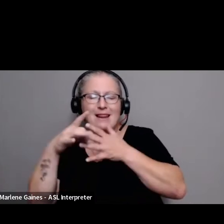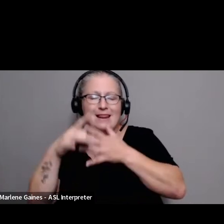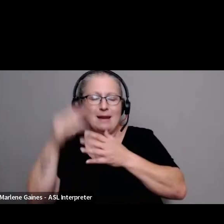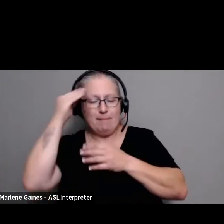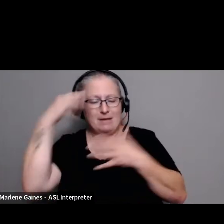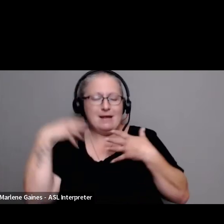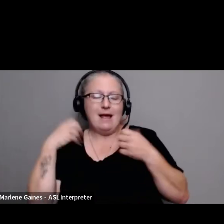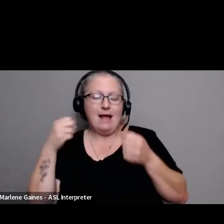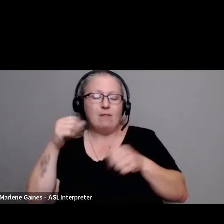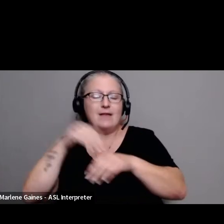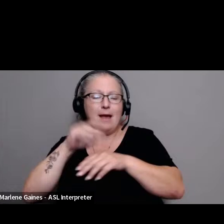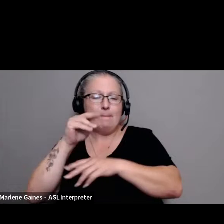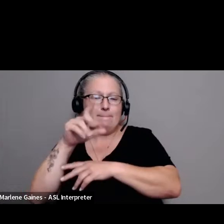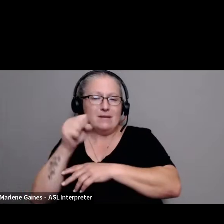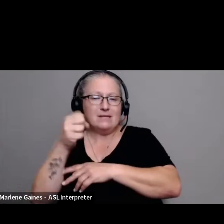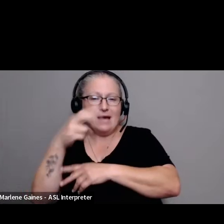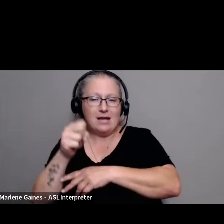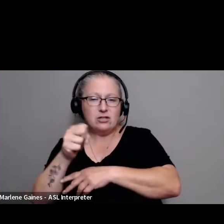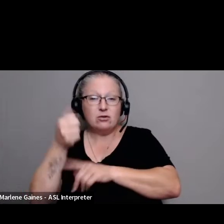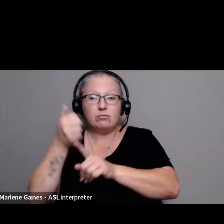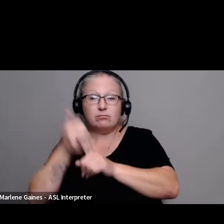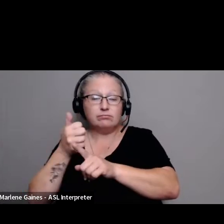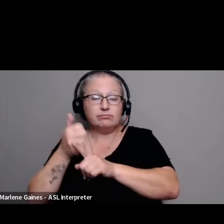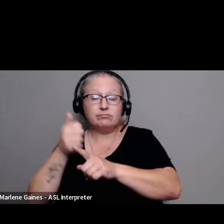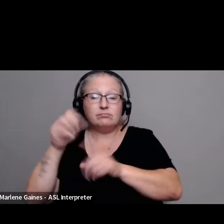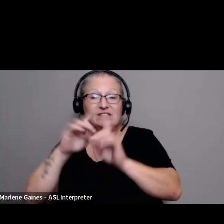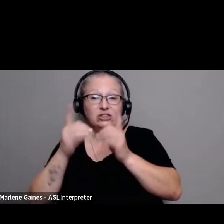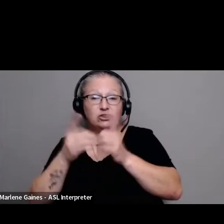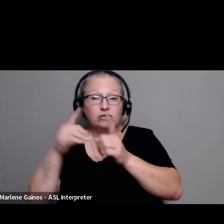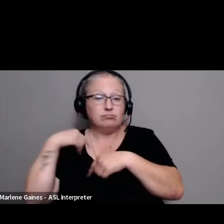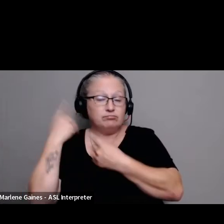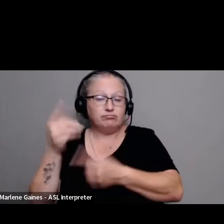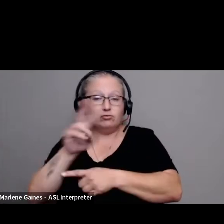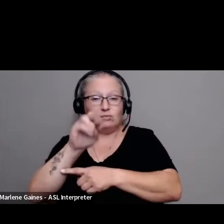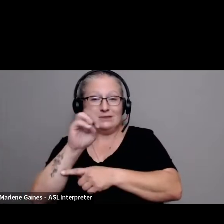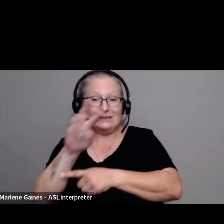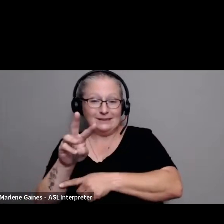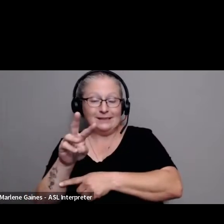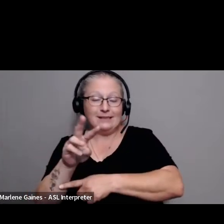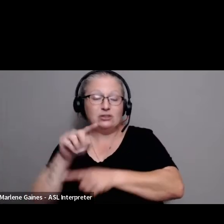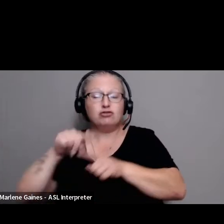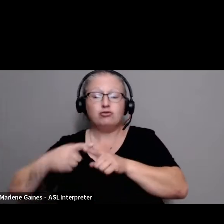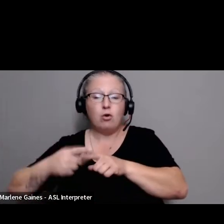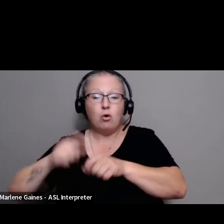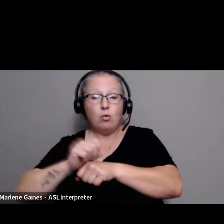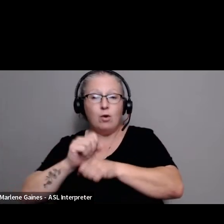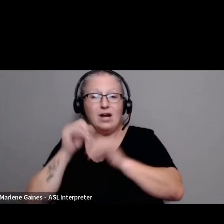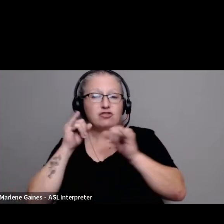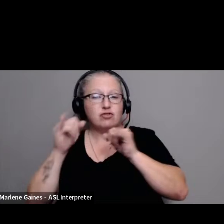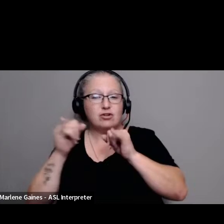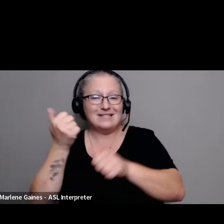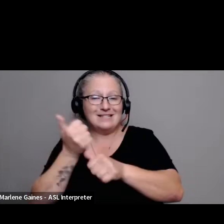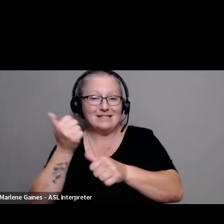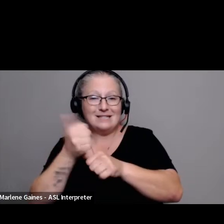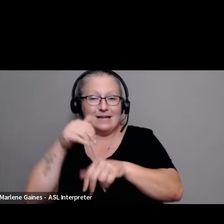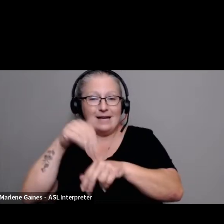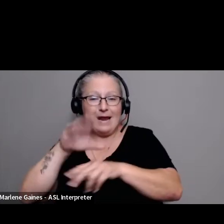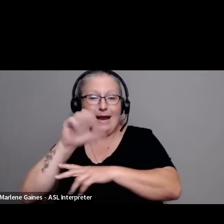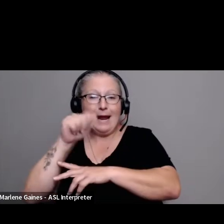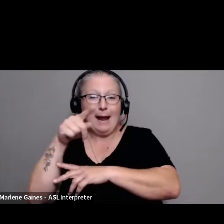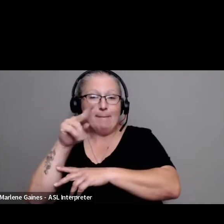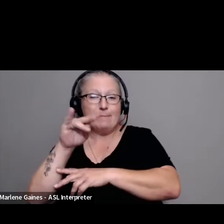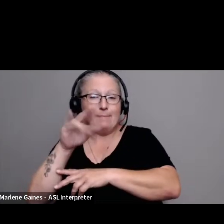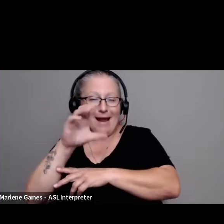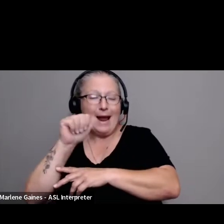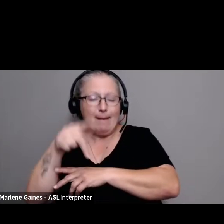Mills High School. Nancy has been with the district since 2006, where she started out as an instructional assistant at Cappuccino before